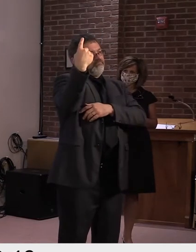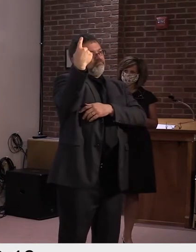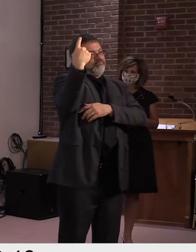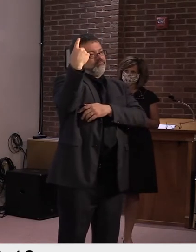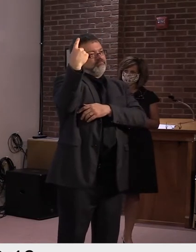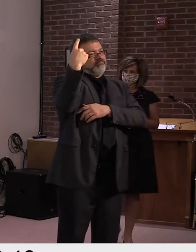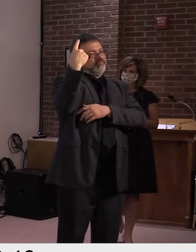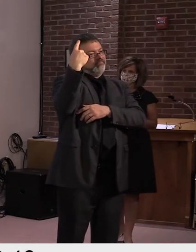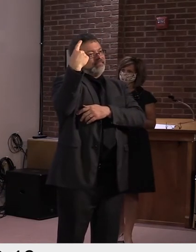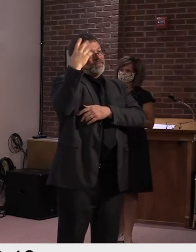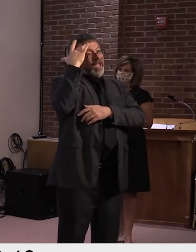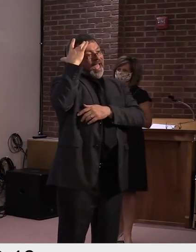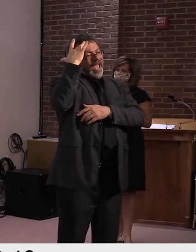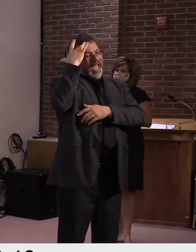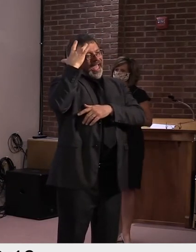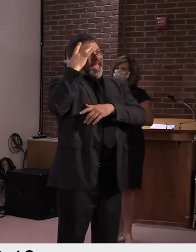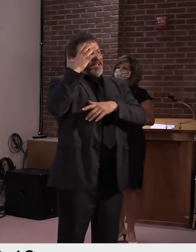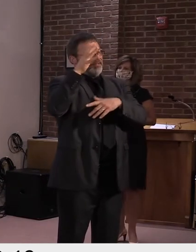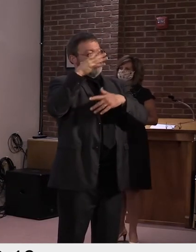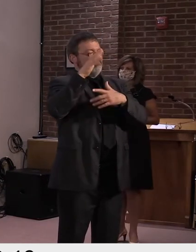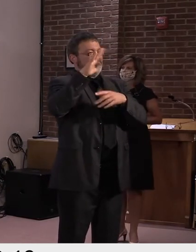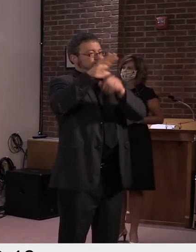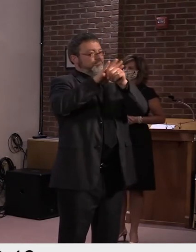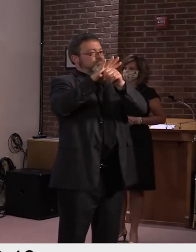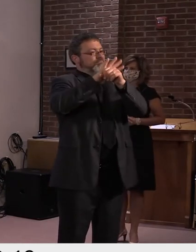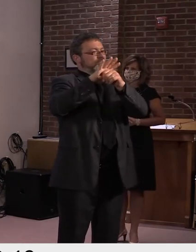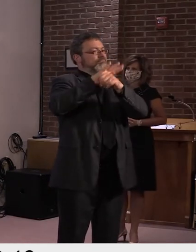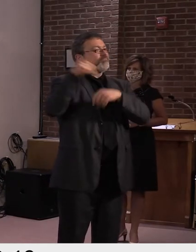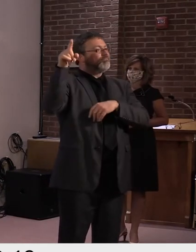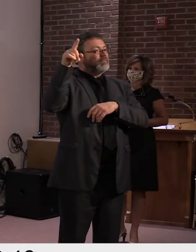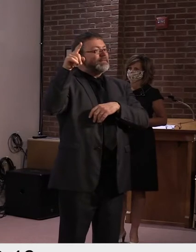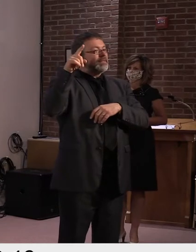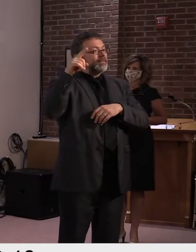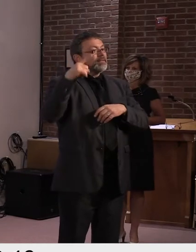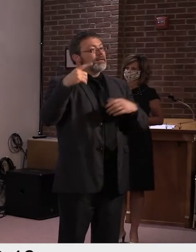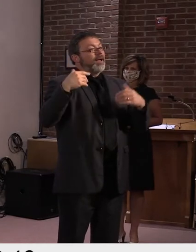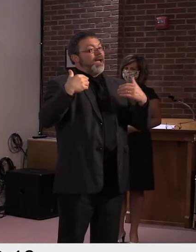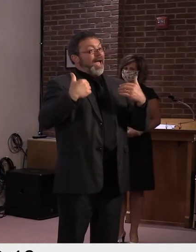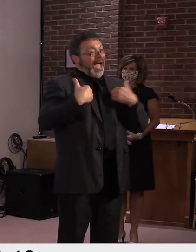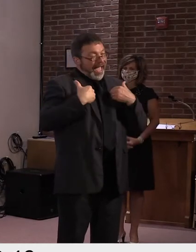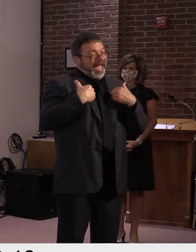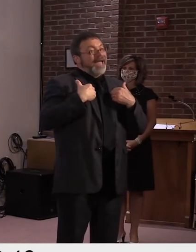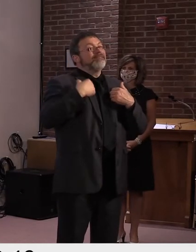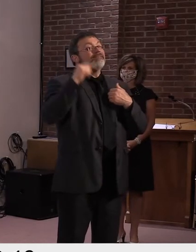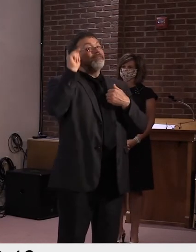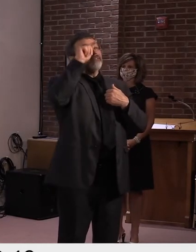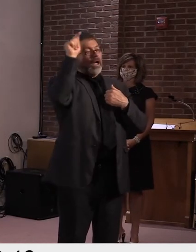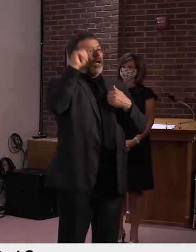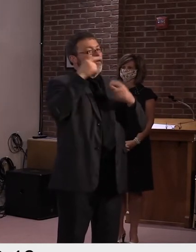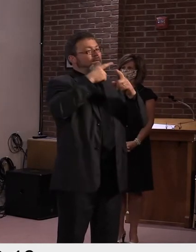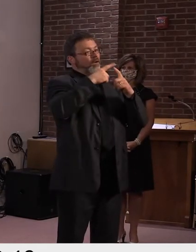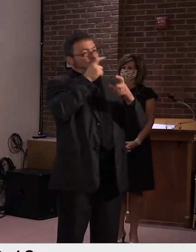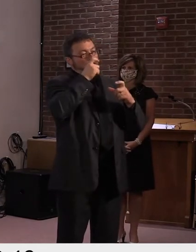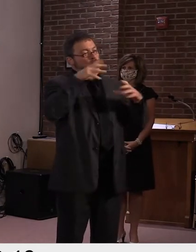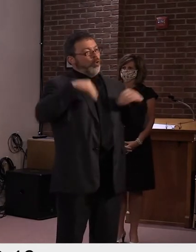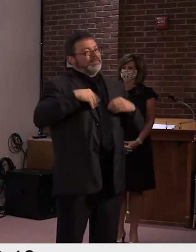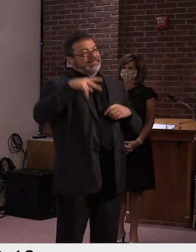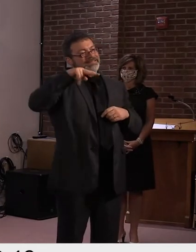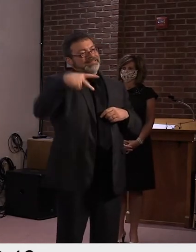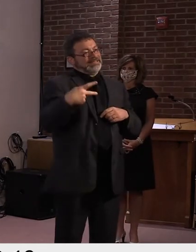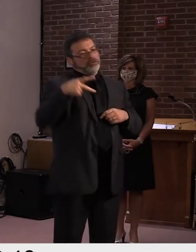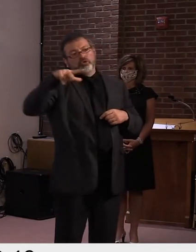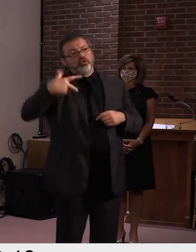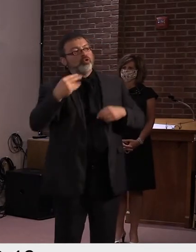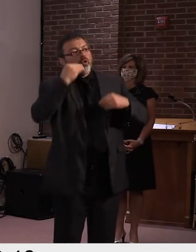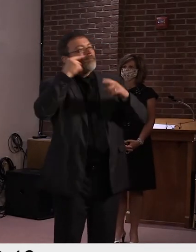have a variety of people who have second homes, in some cases third homes. And within that, our goal with the census is to make sure that we are dealing with